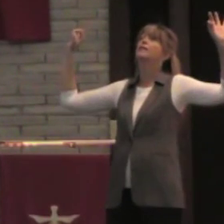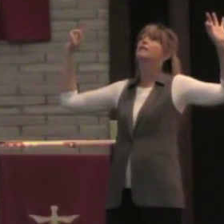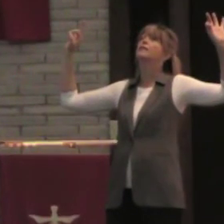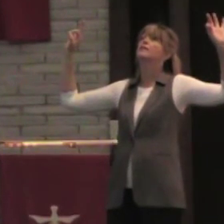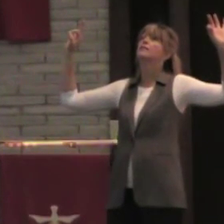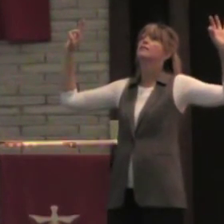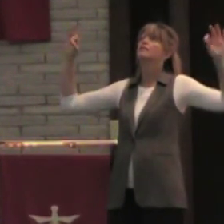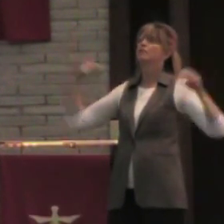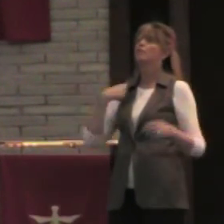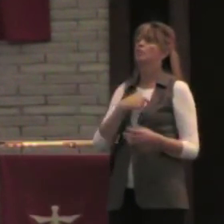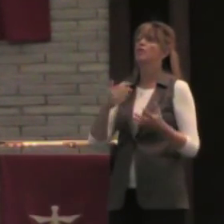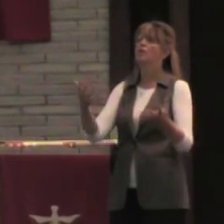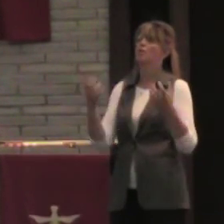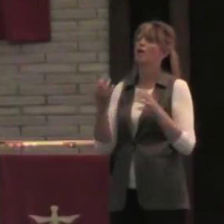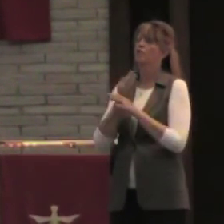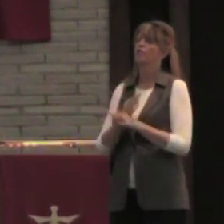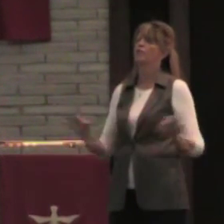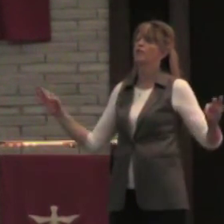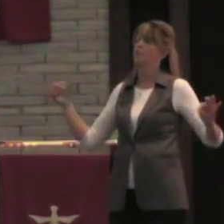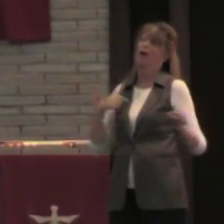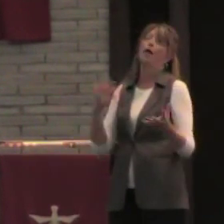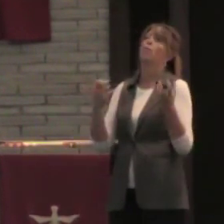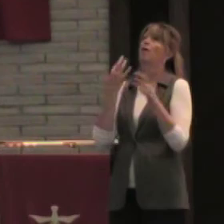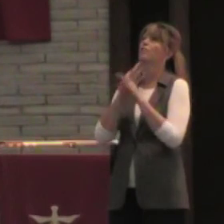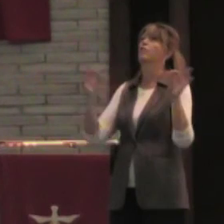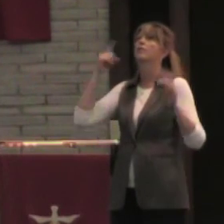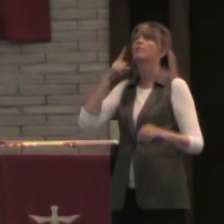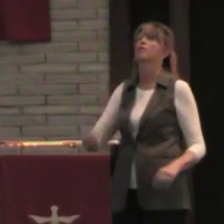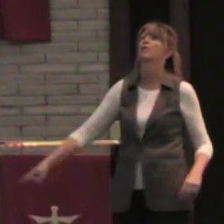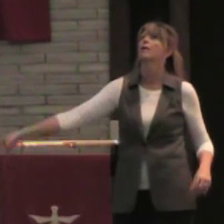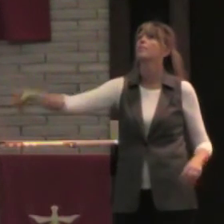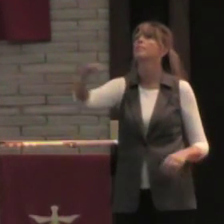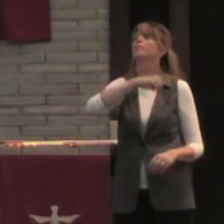talked about your children being free. We want to be free.